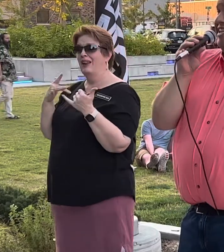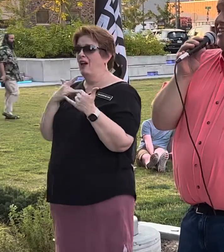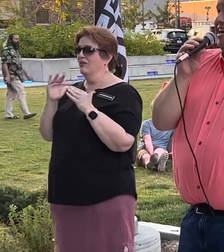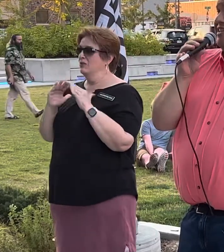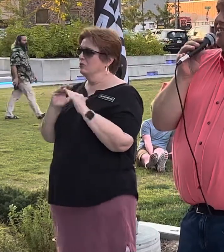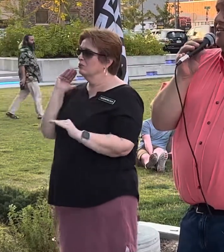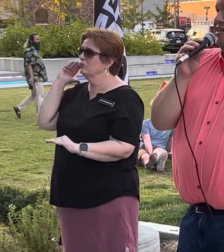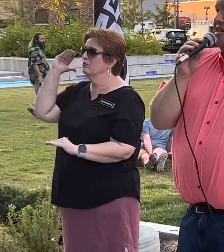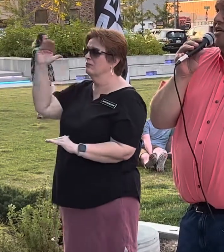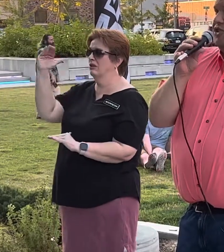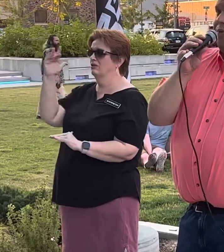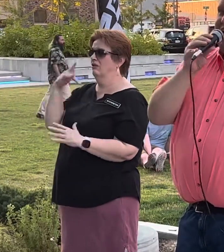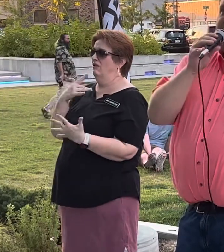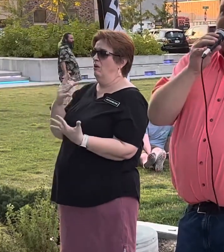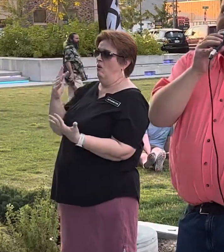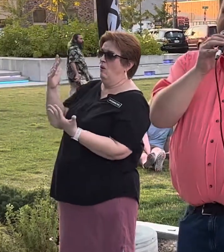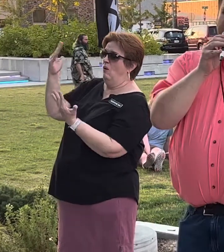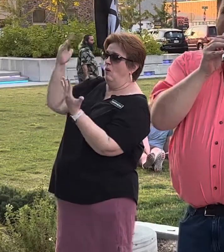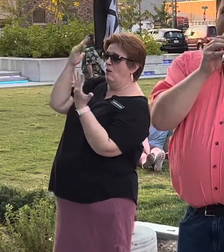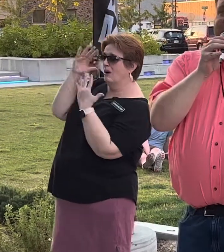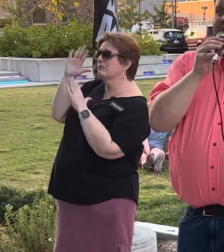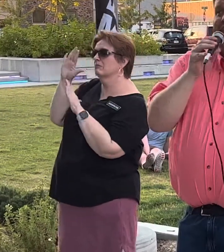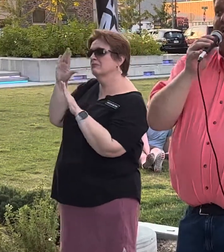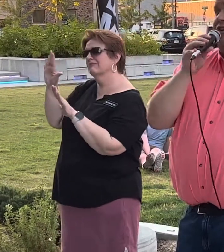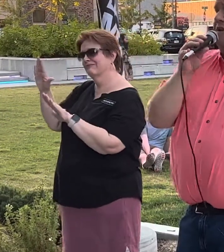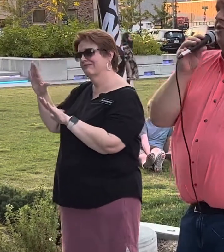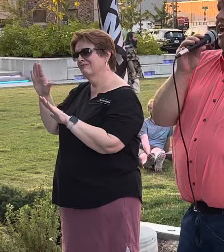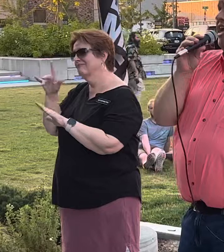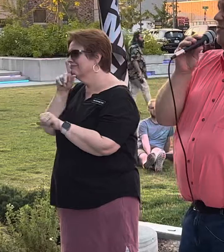is, and it does. So we need to be there for each